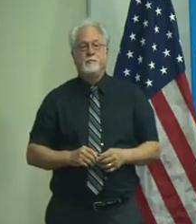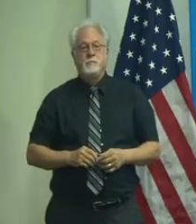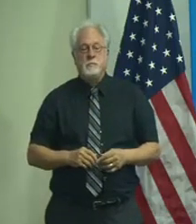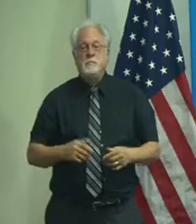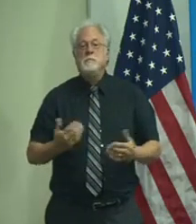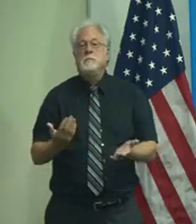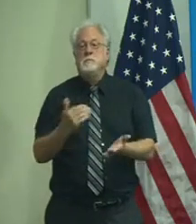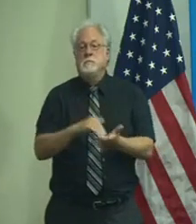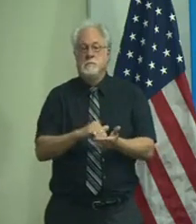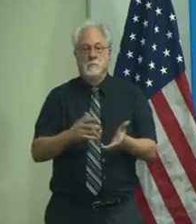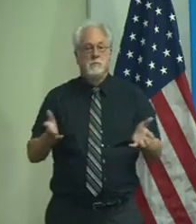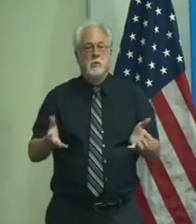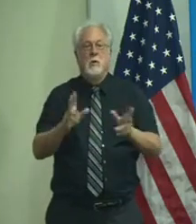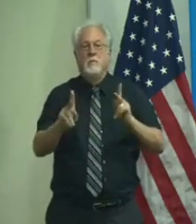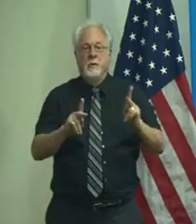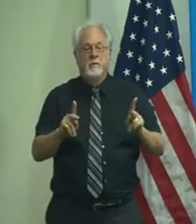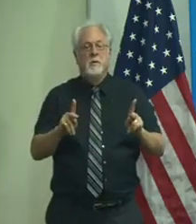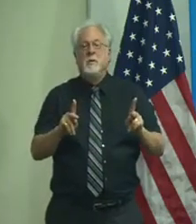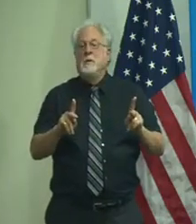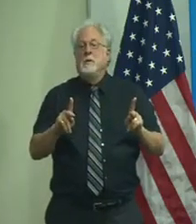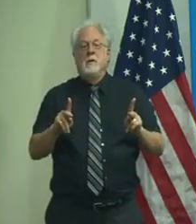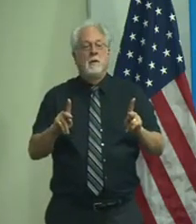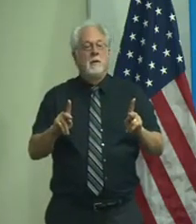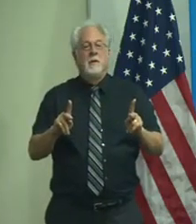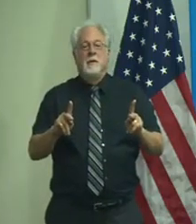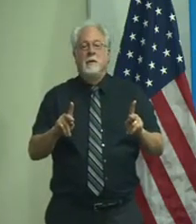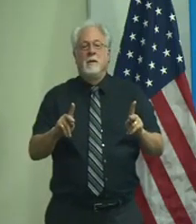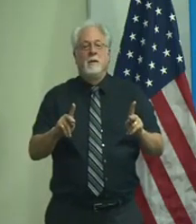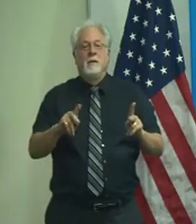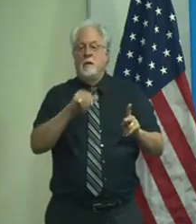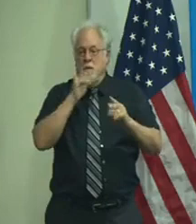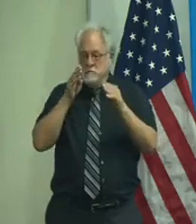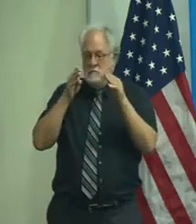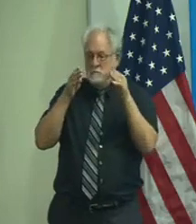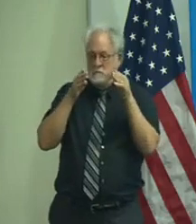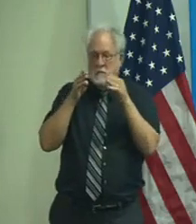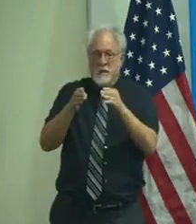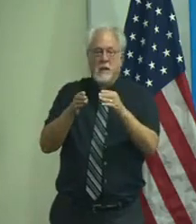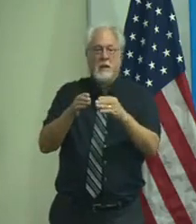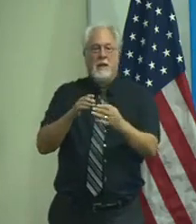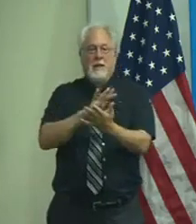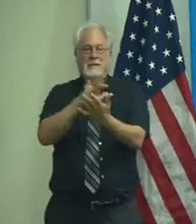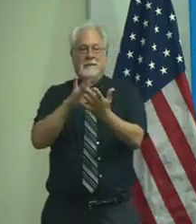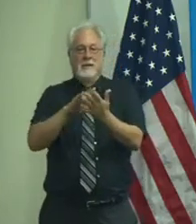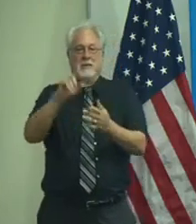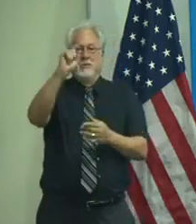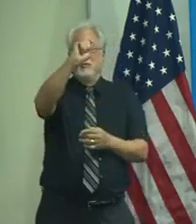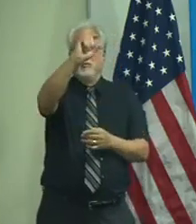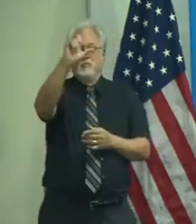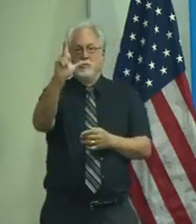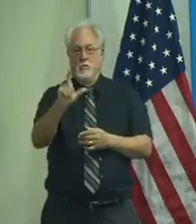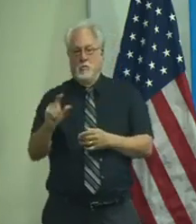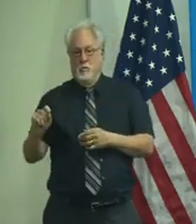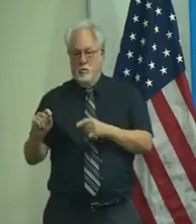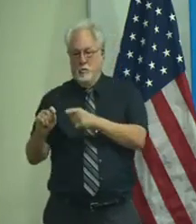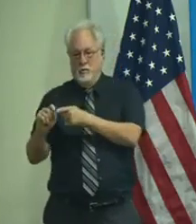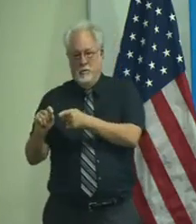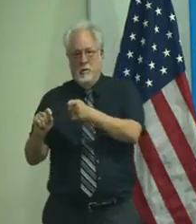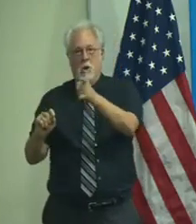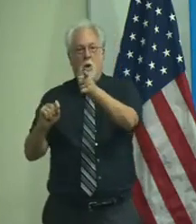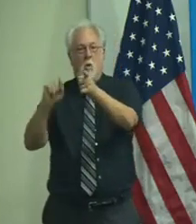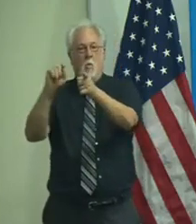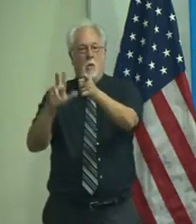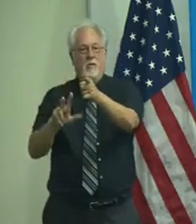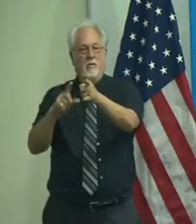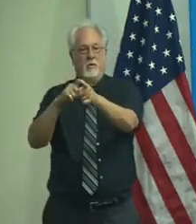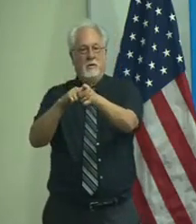We again encourage everybody not to be fixated on the central track because 1/3 of the